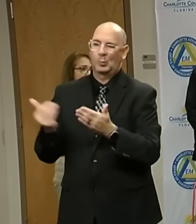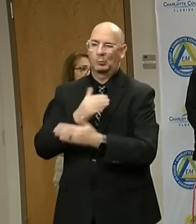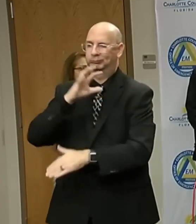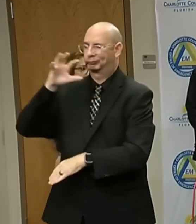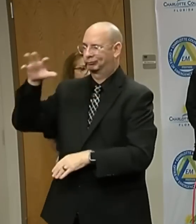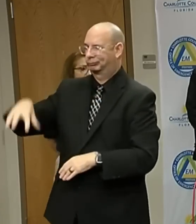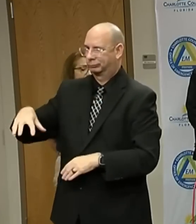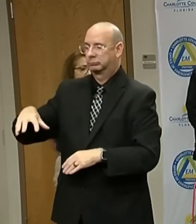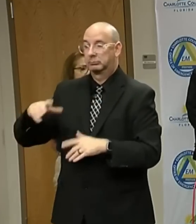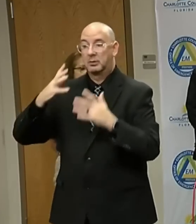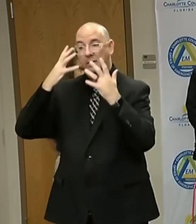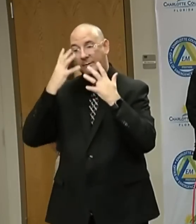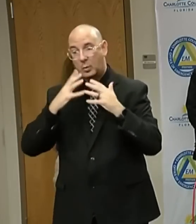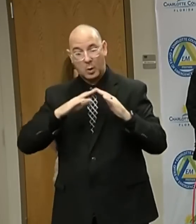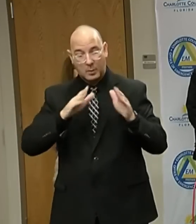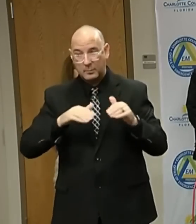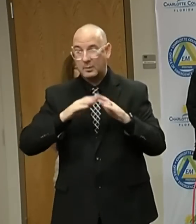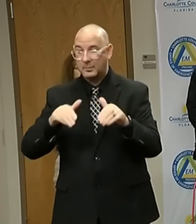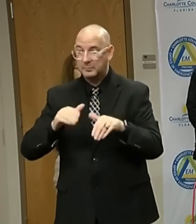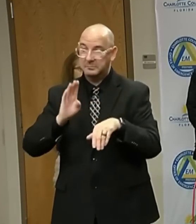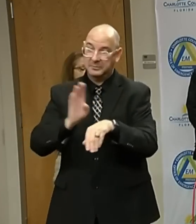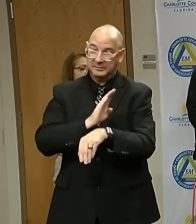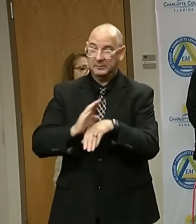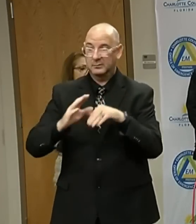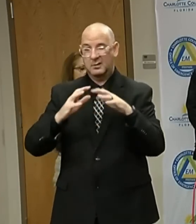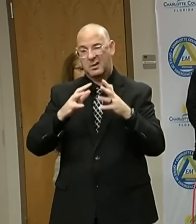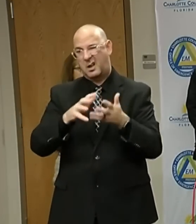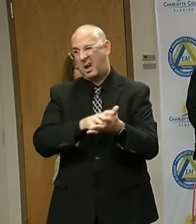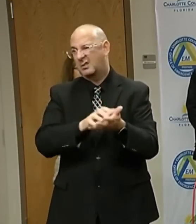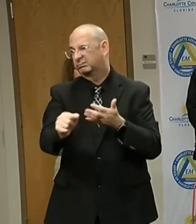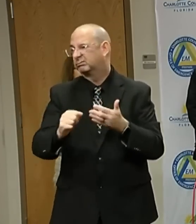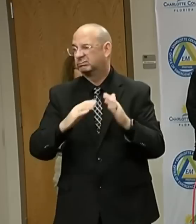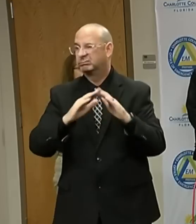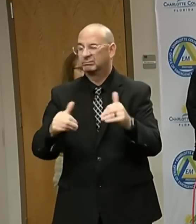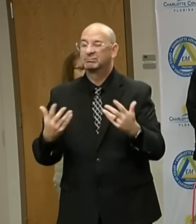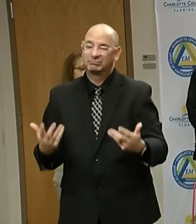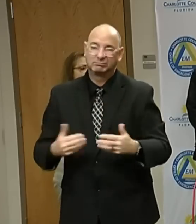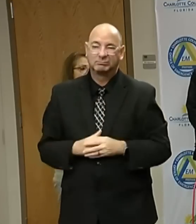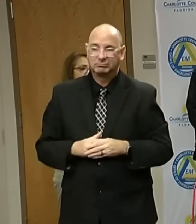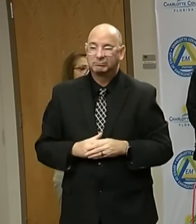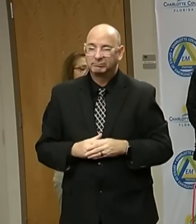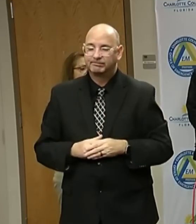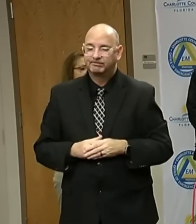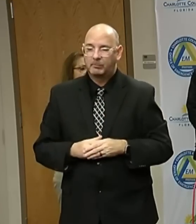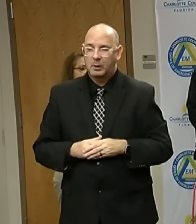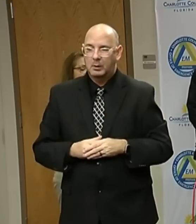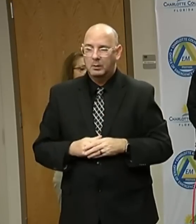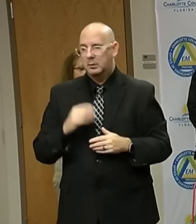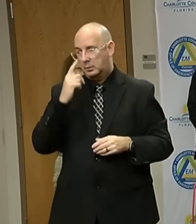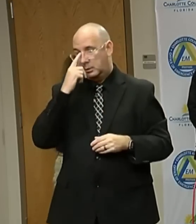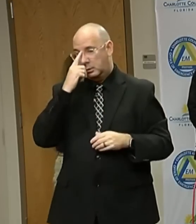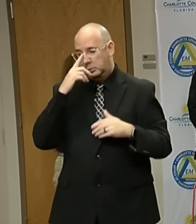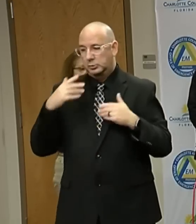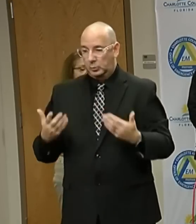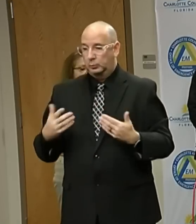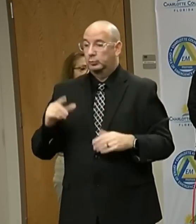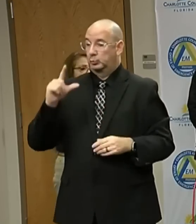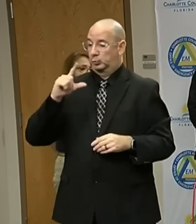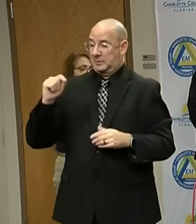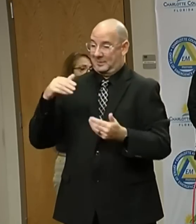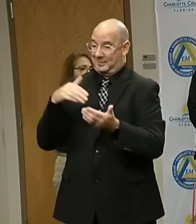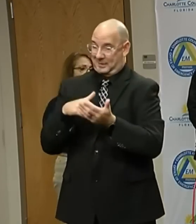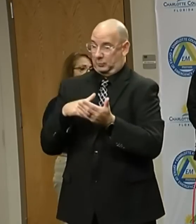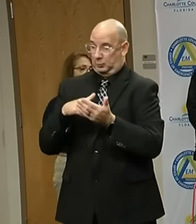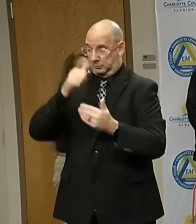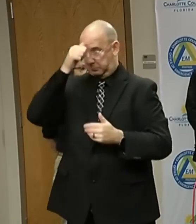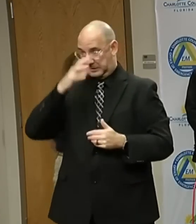businesses that will simply not be able to safely take the power once it's ready. But the 20,000 plus men and women who are